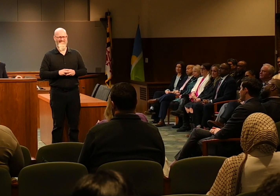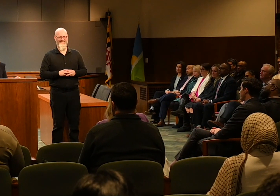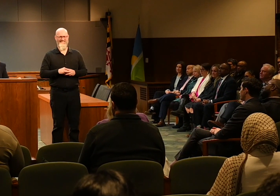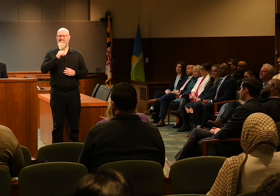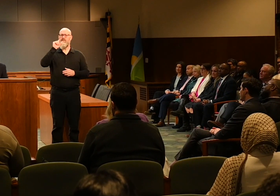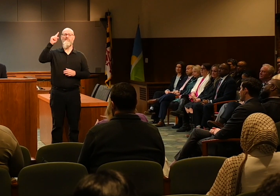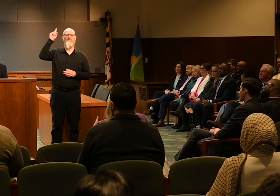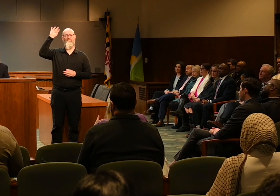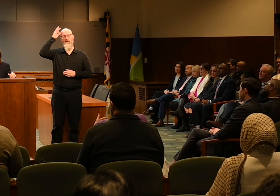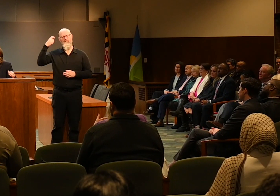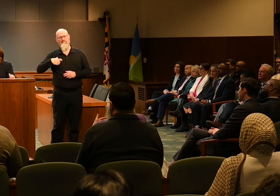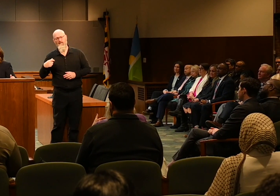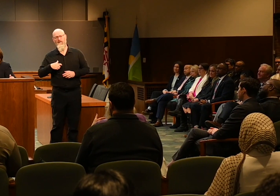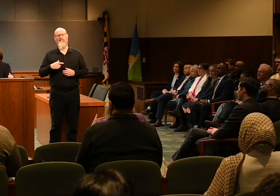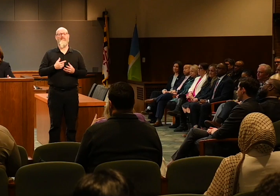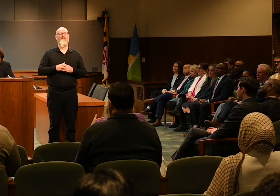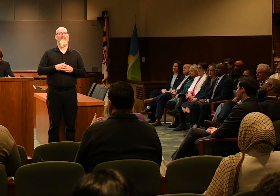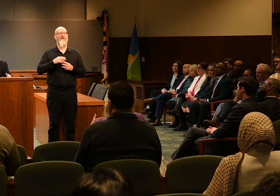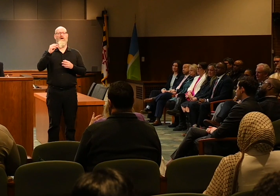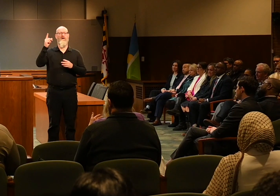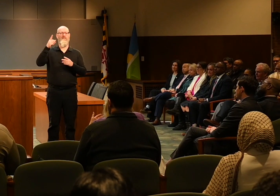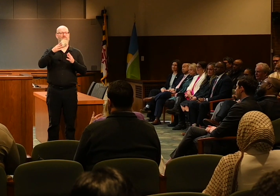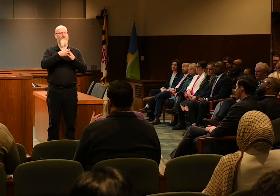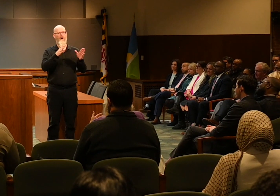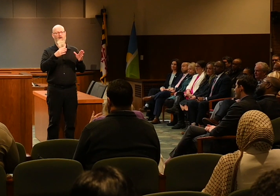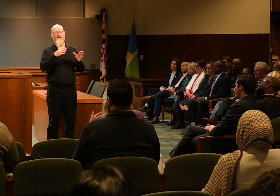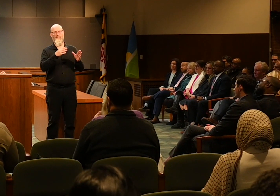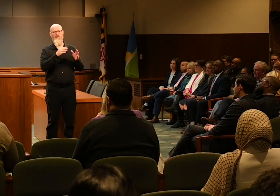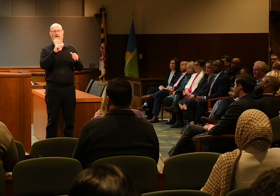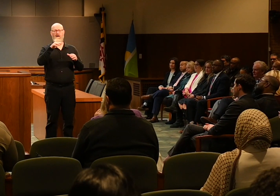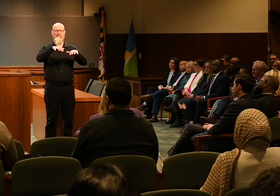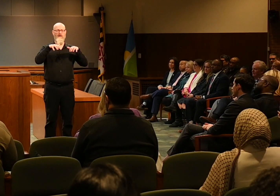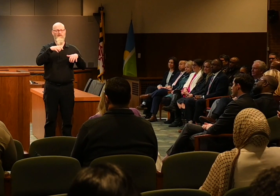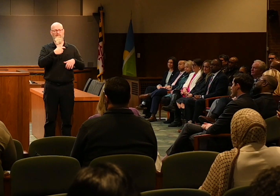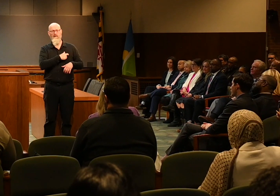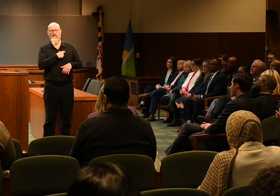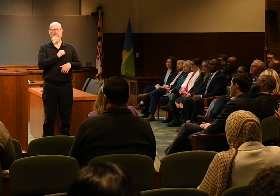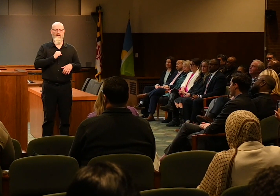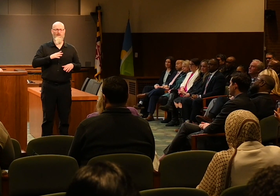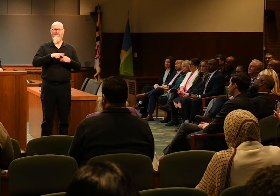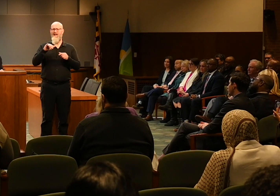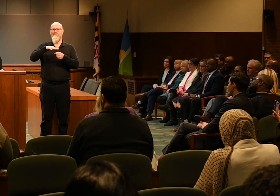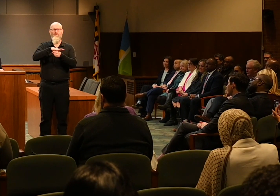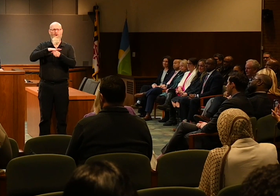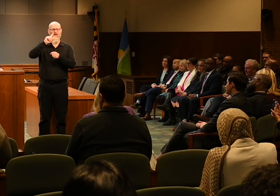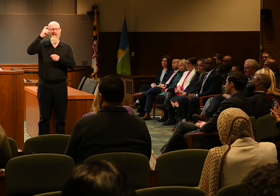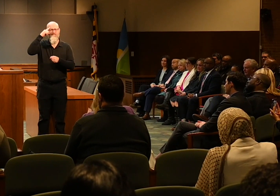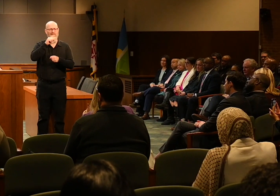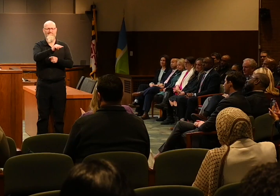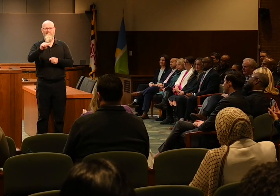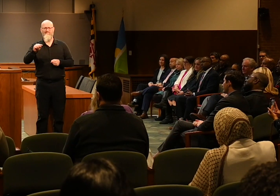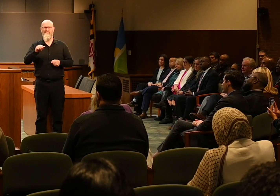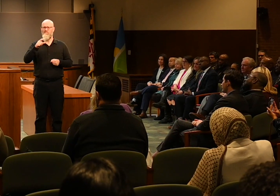General Assembly, who I'm so proud to be with today, but it's also our partners in local government who are standing up and responding in real time. And I'm going to extend